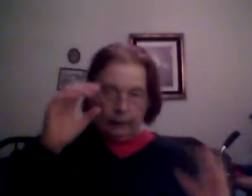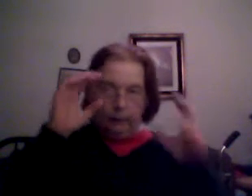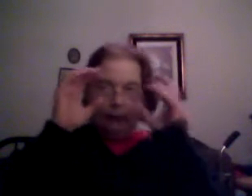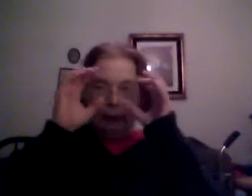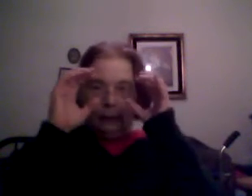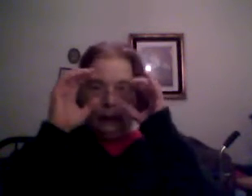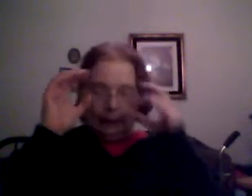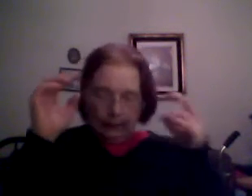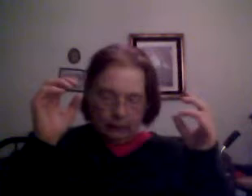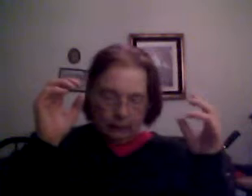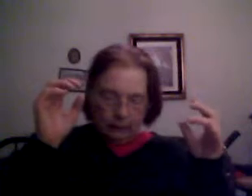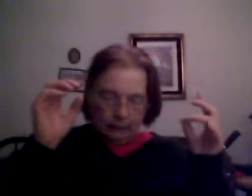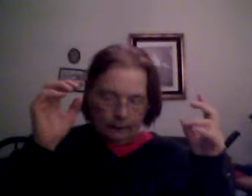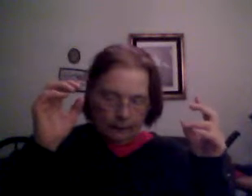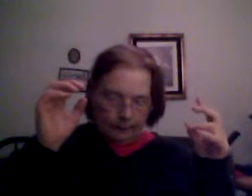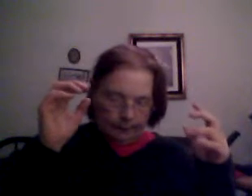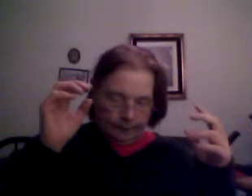Held by your eyes.